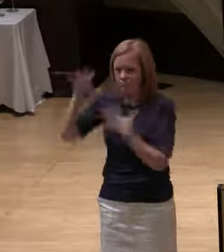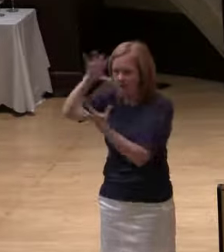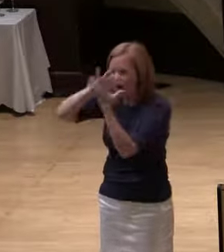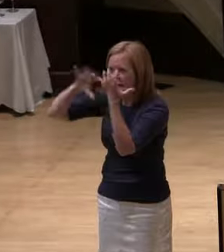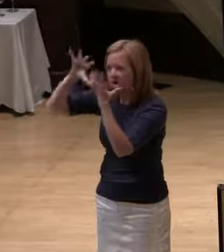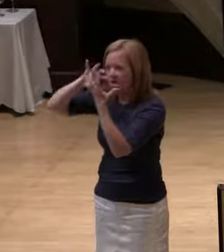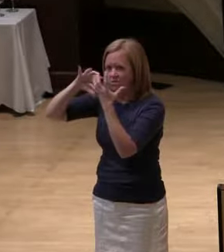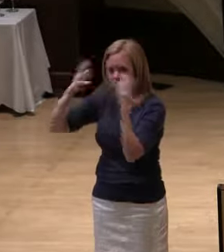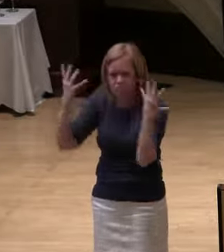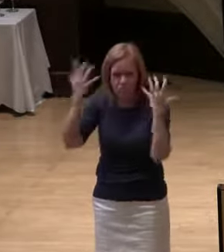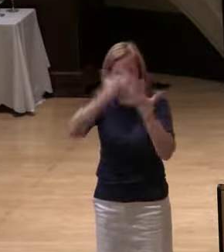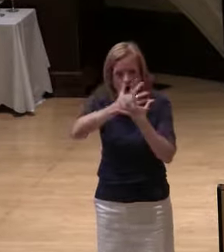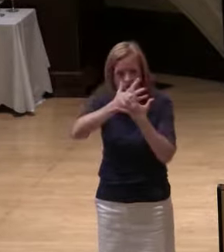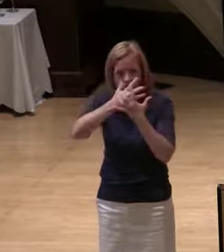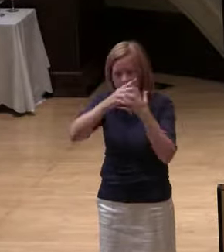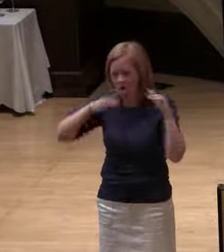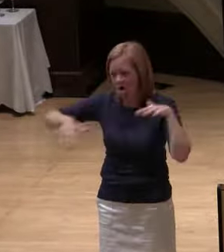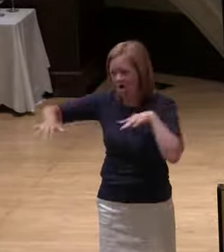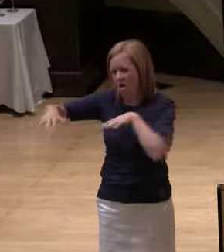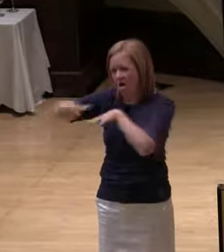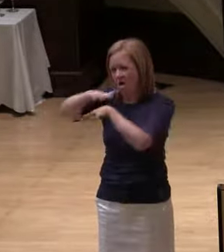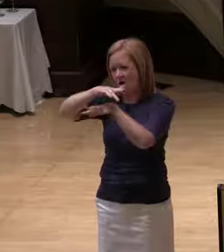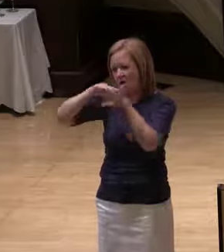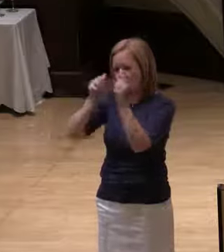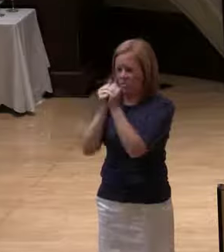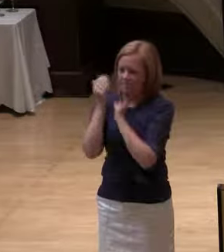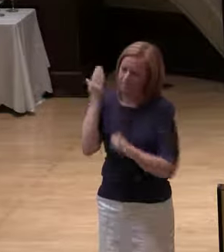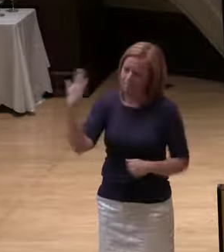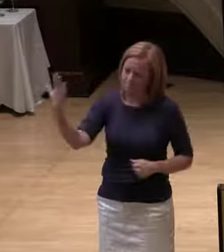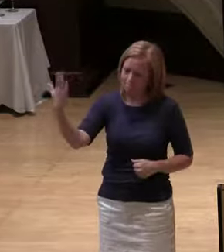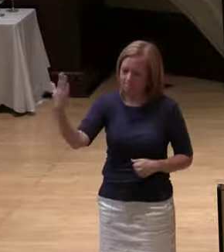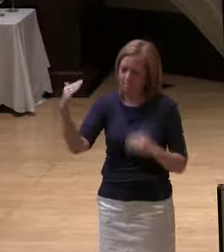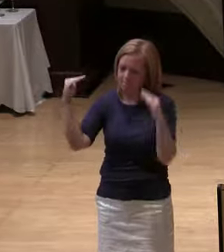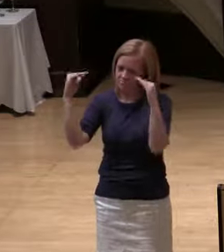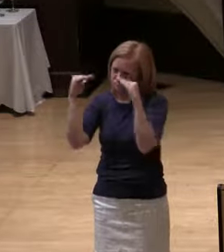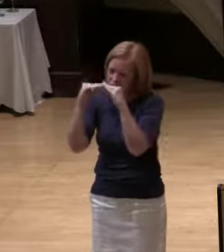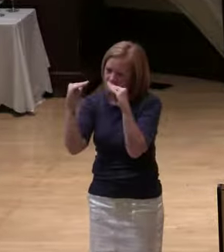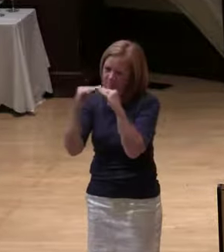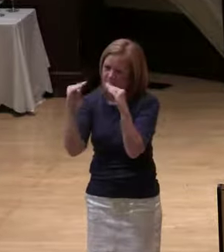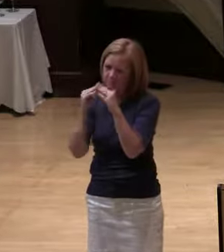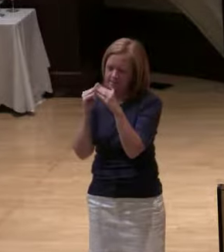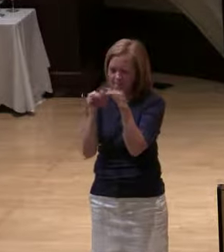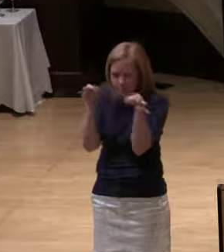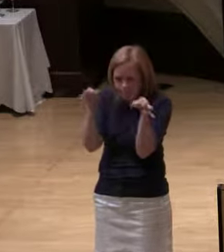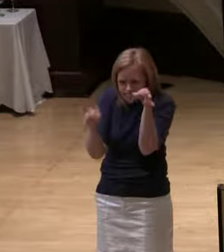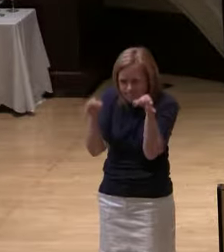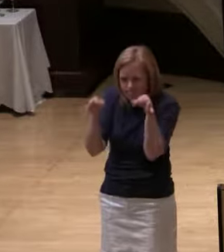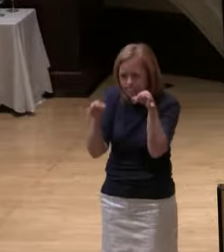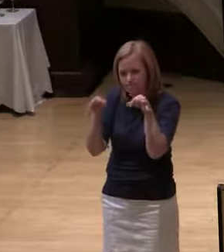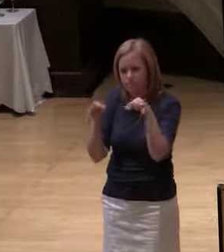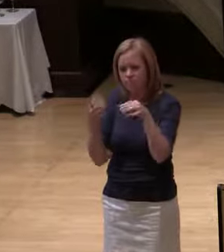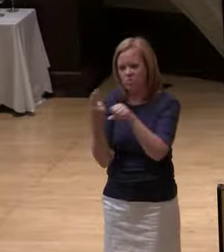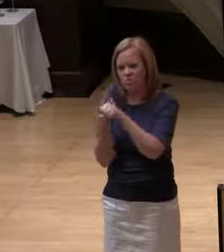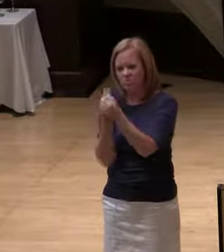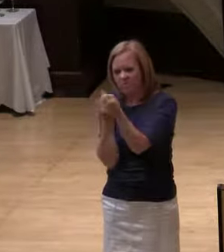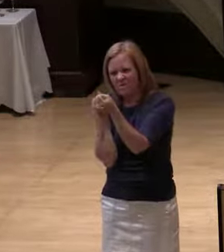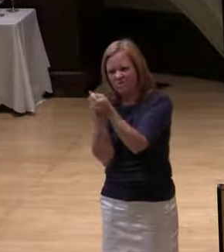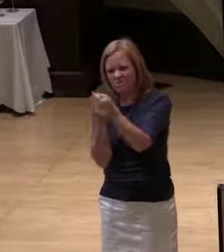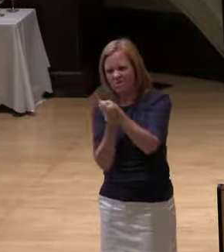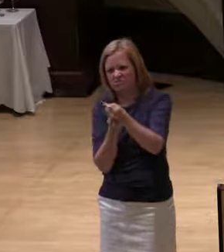Clouds and darkness are around about him. Justice and judgment use the foundation of